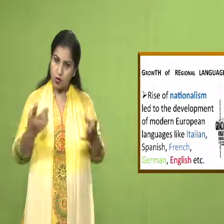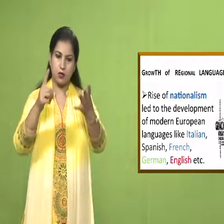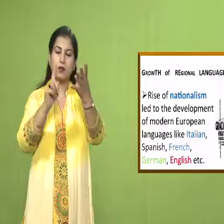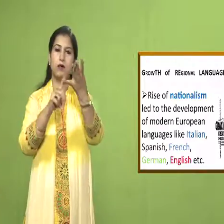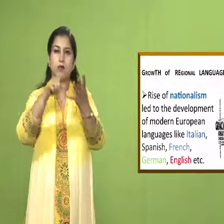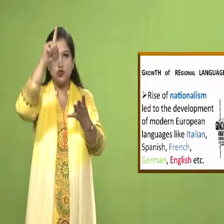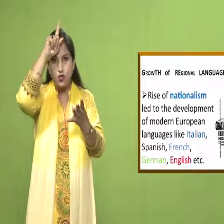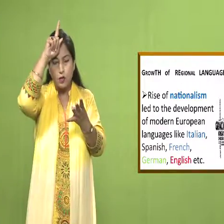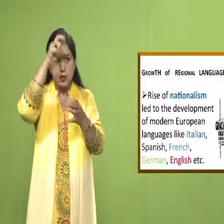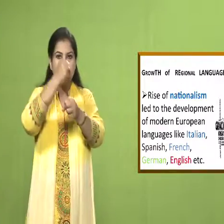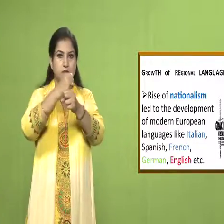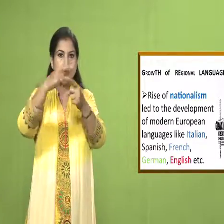German,